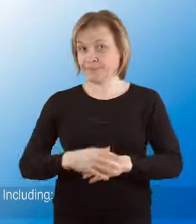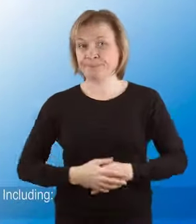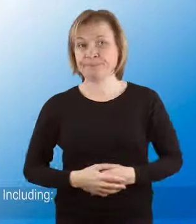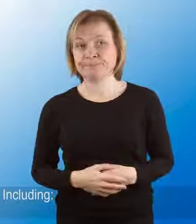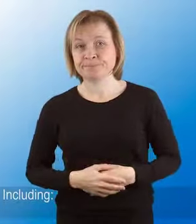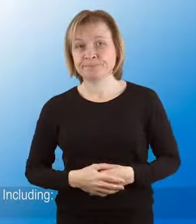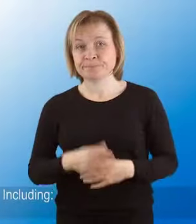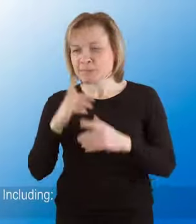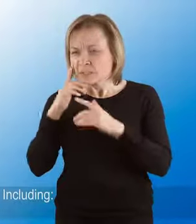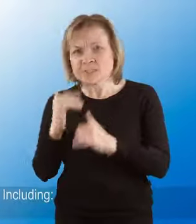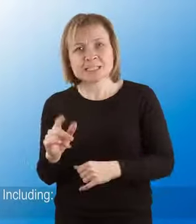including